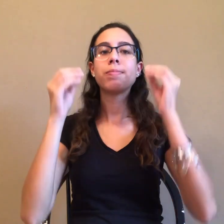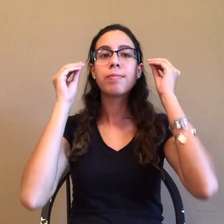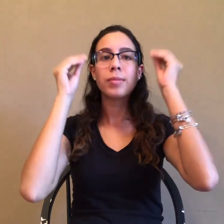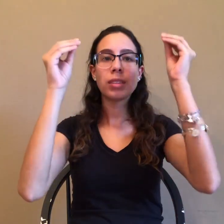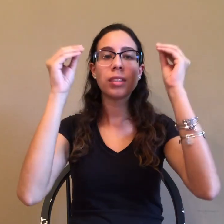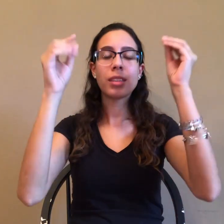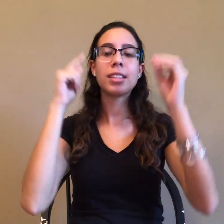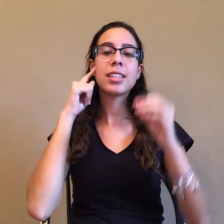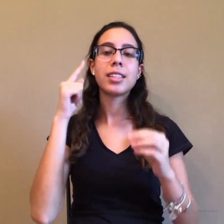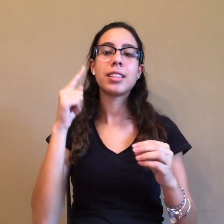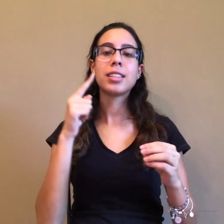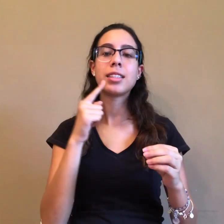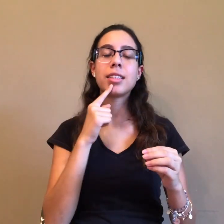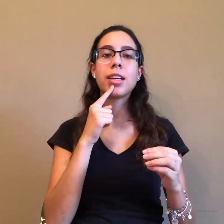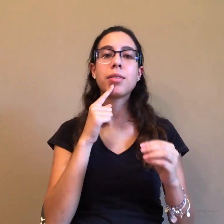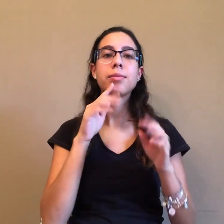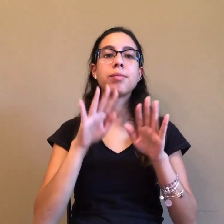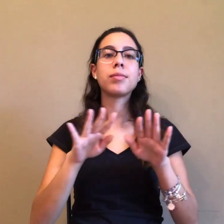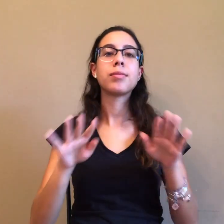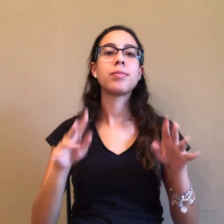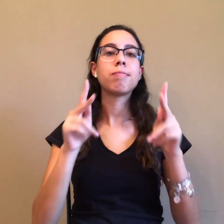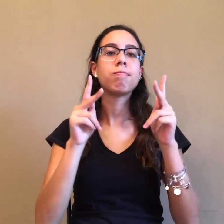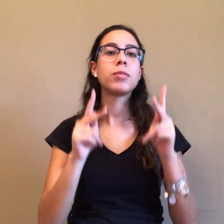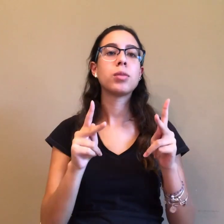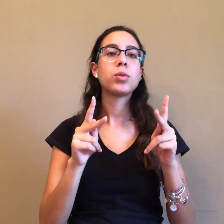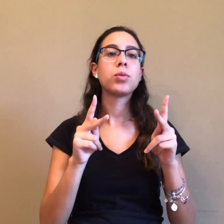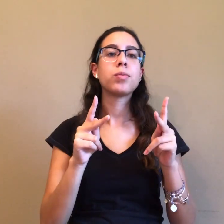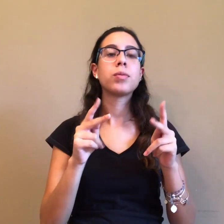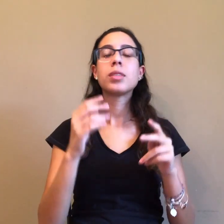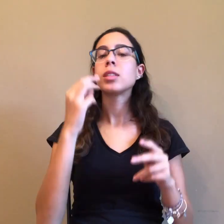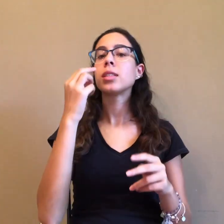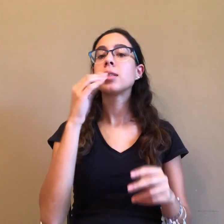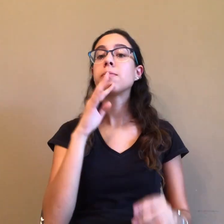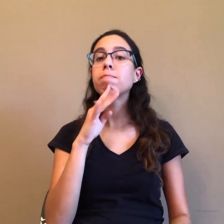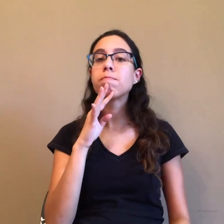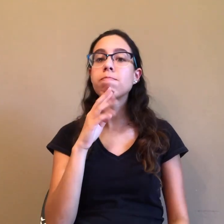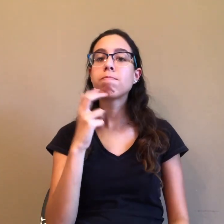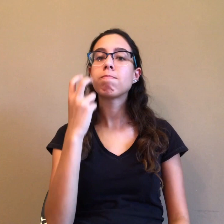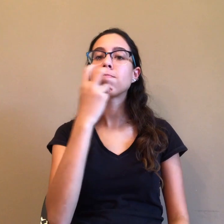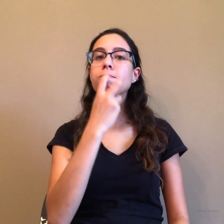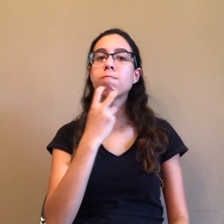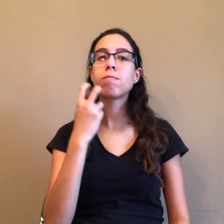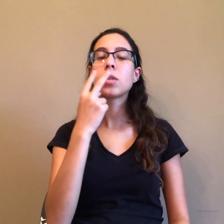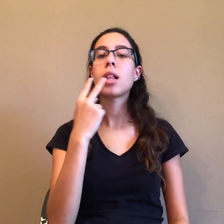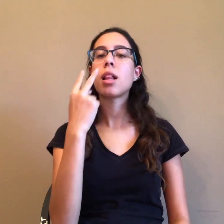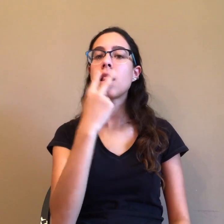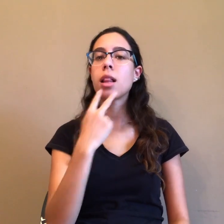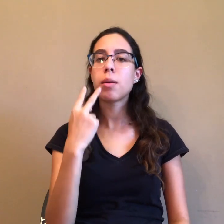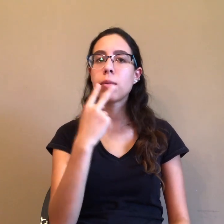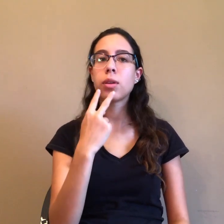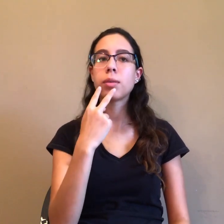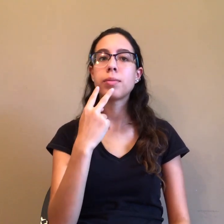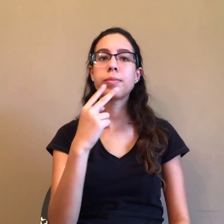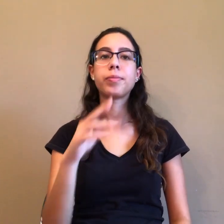a method of instructing the deaf by which they are taught to speak and to understand the speech of others by lip